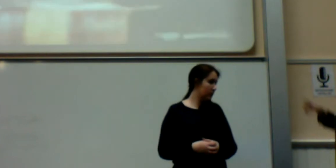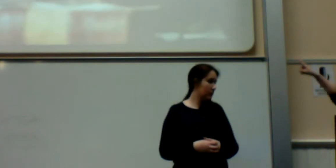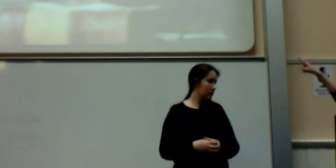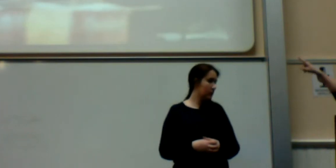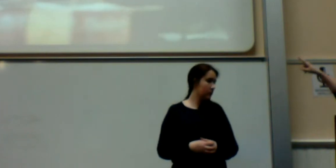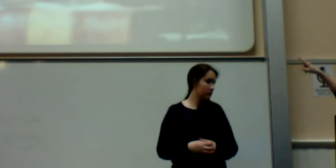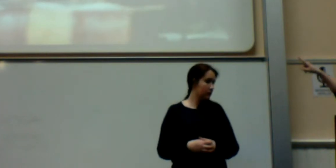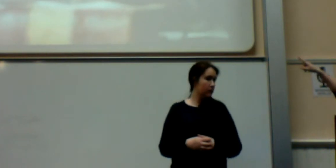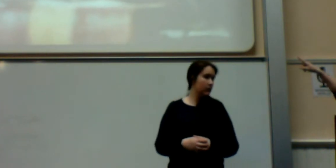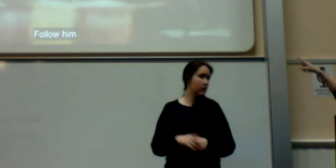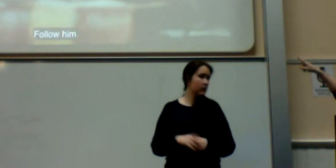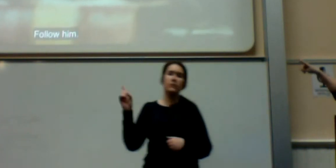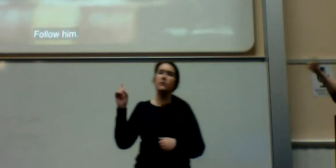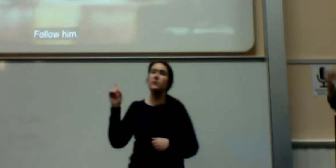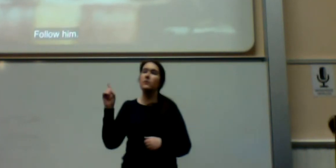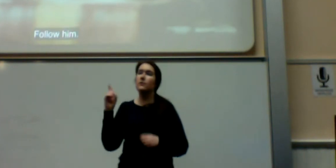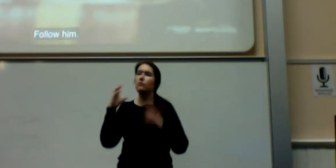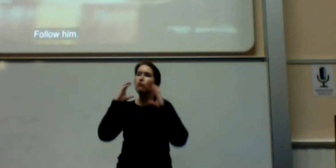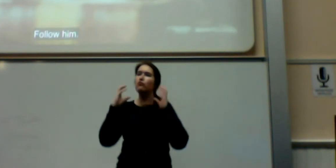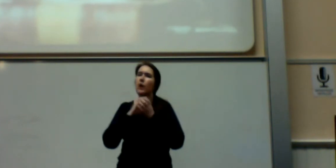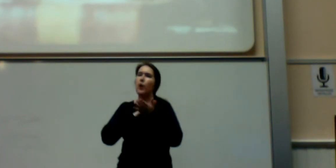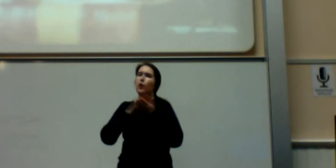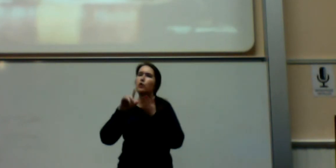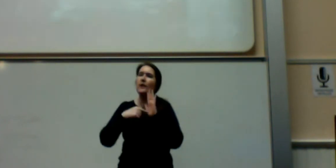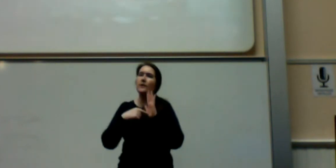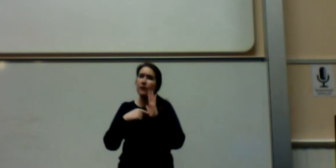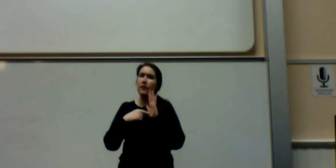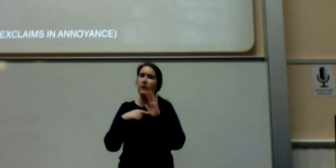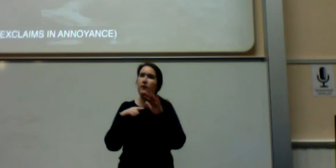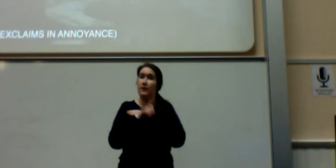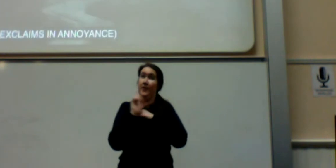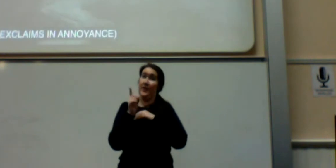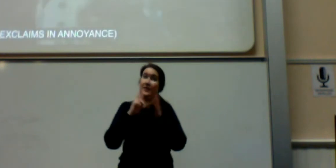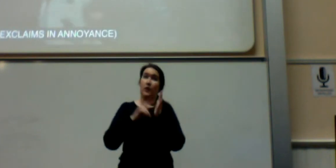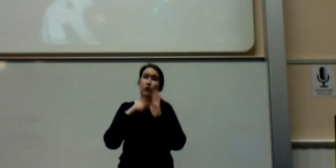So this character that you just see leaving